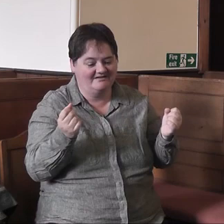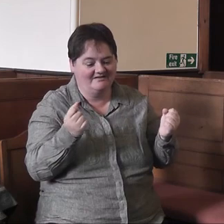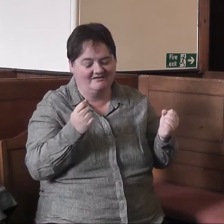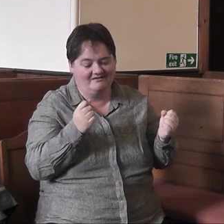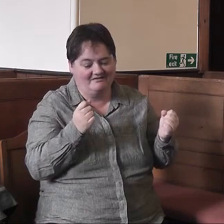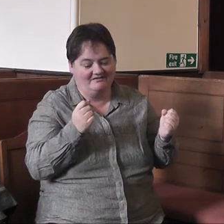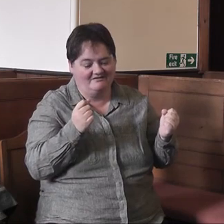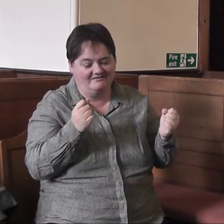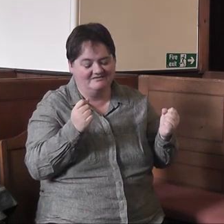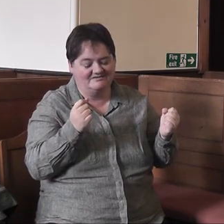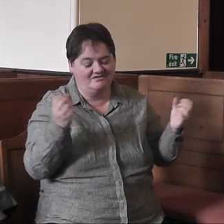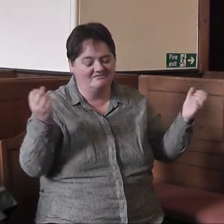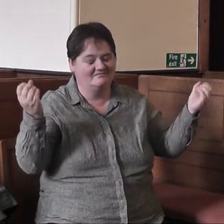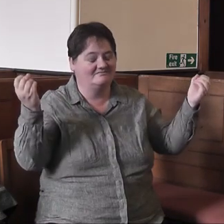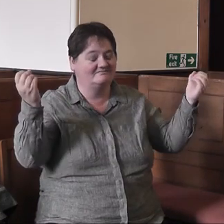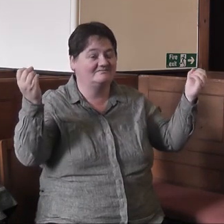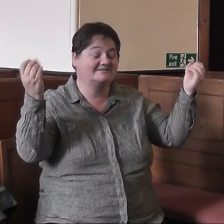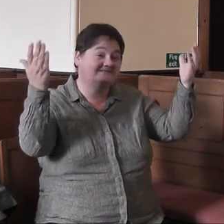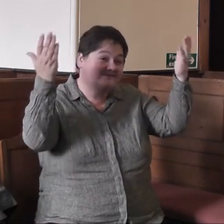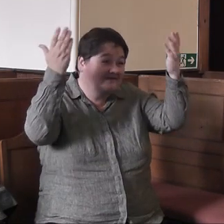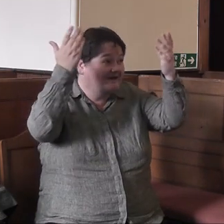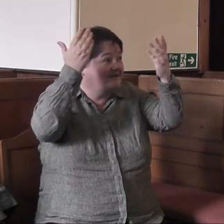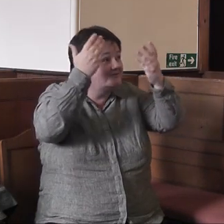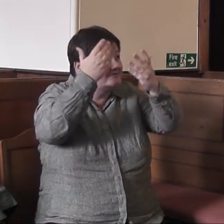into it. So, still the night.